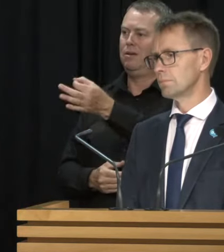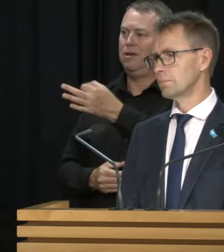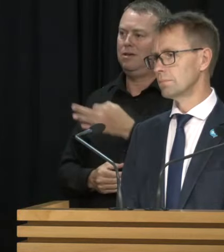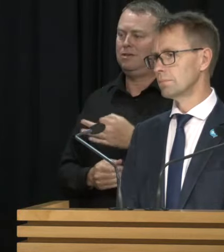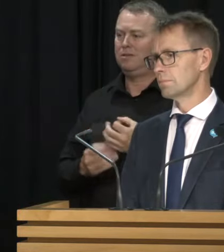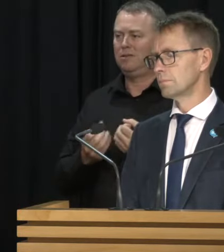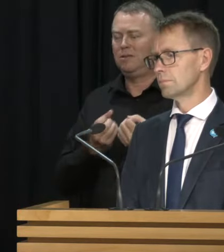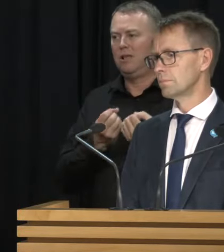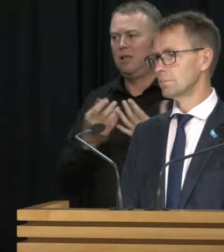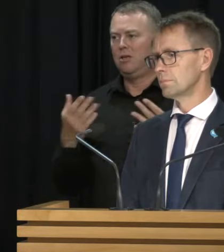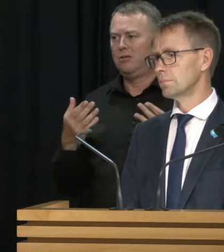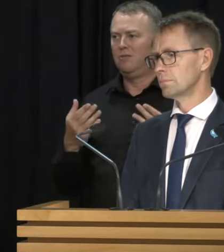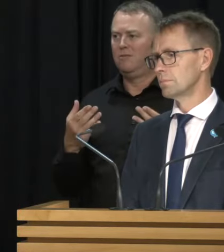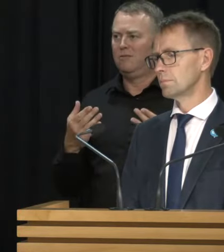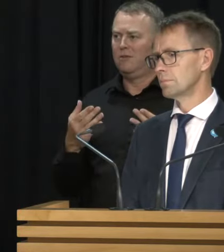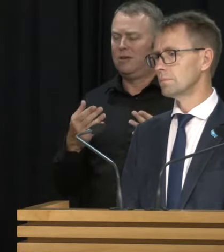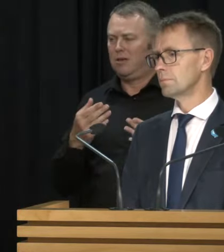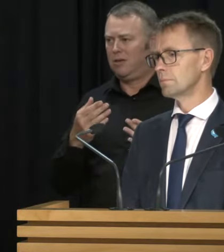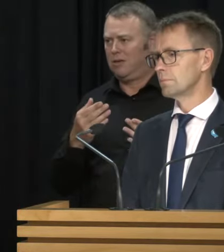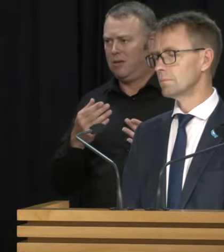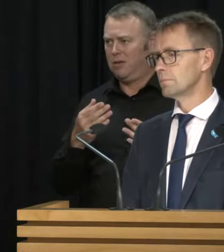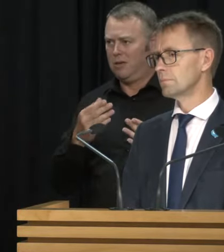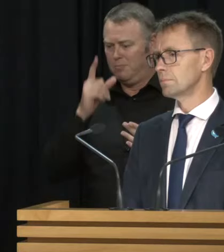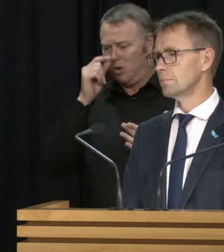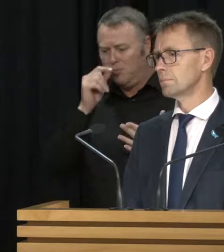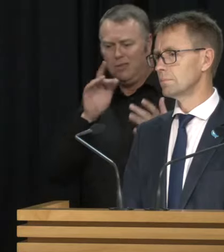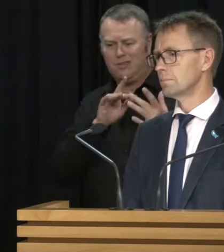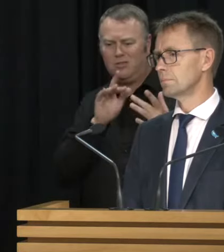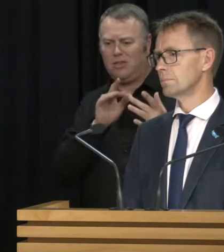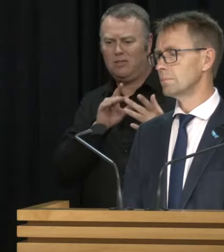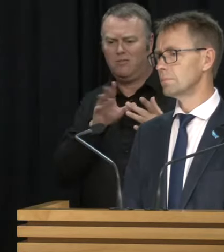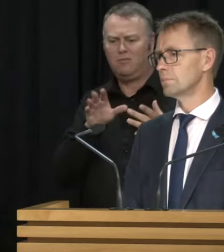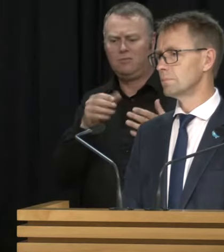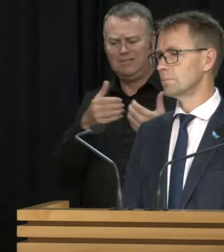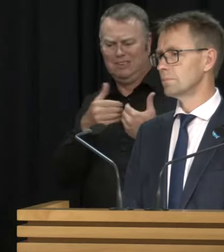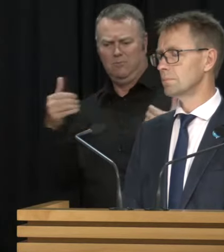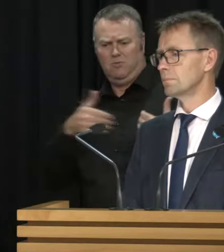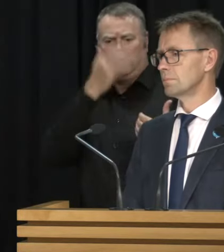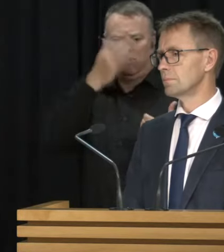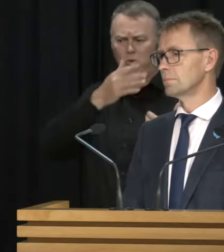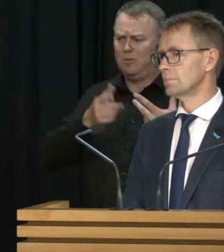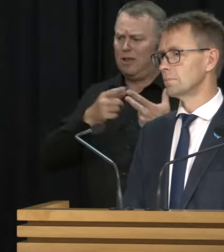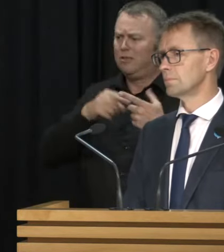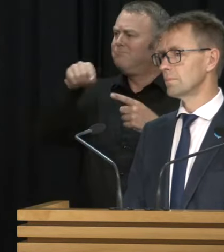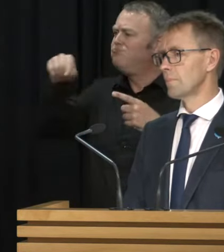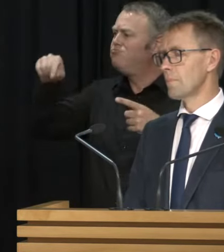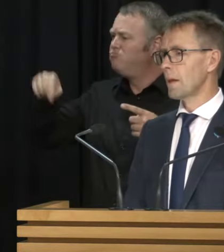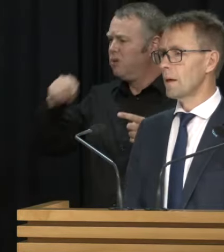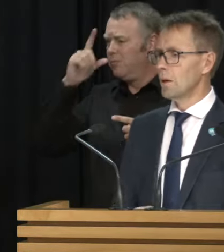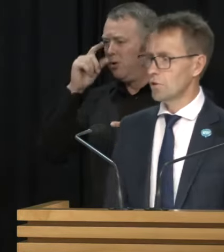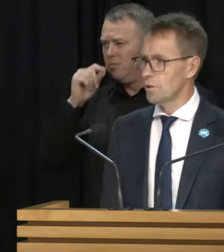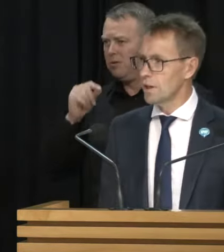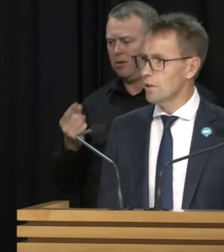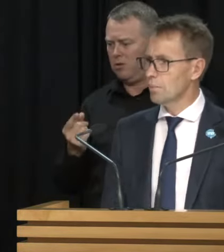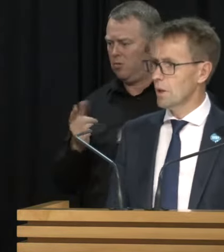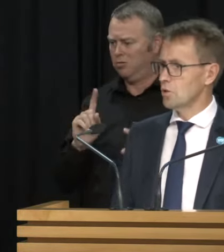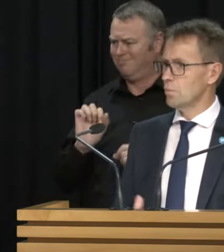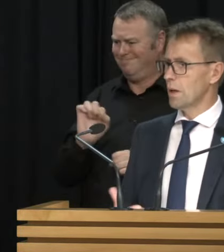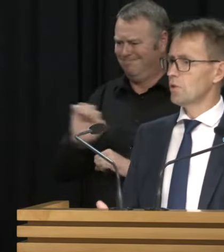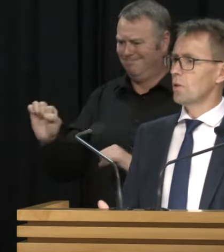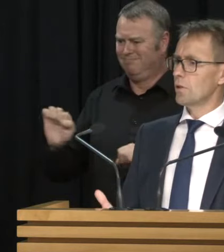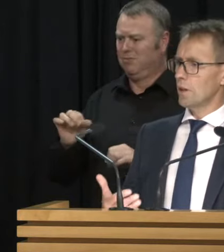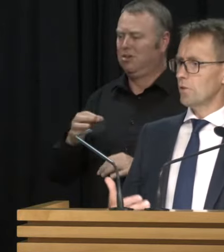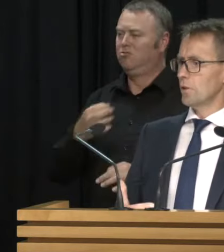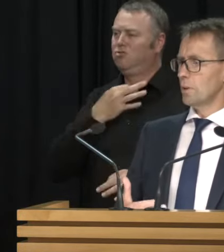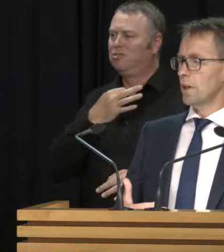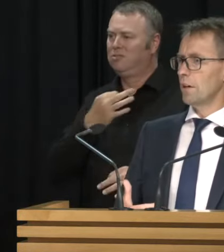contacts outside of the school. What is being asked of those people? Do they need to be retested, and what's the risk profile for them? So the other casual